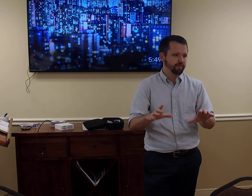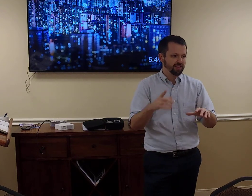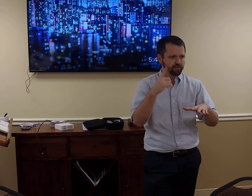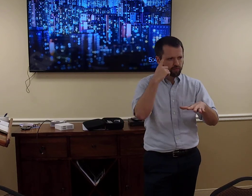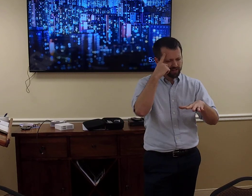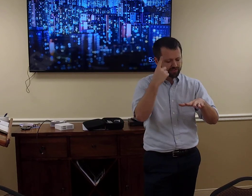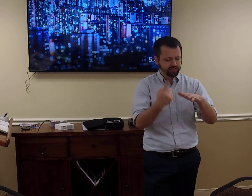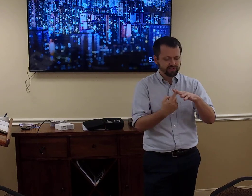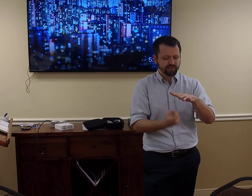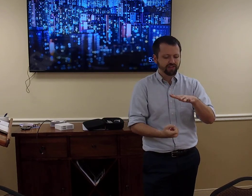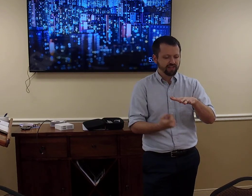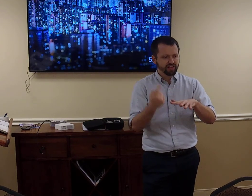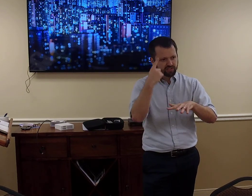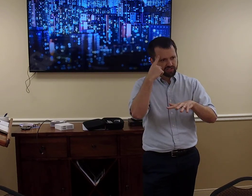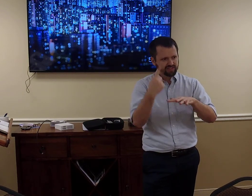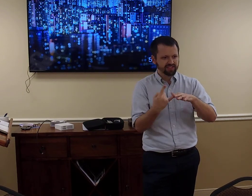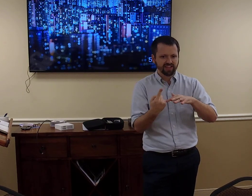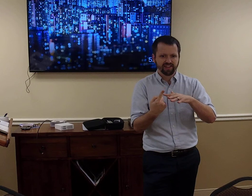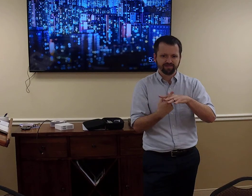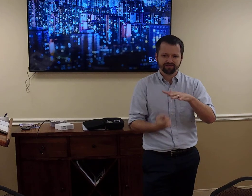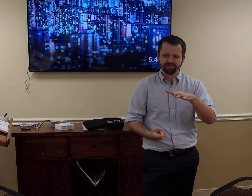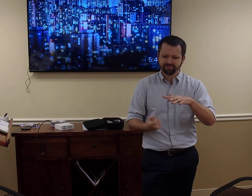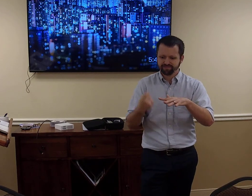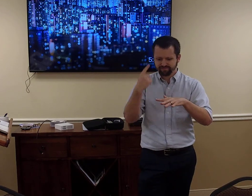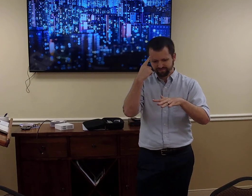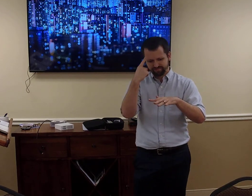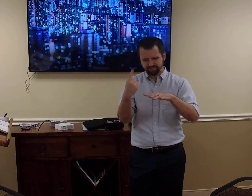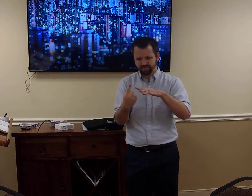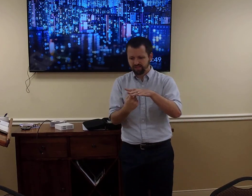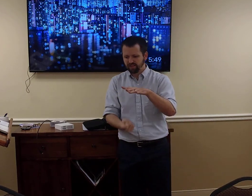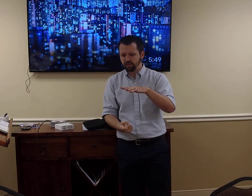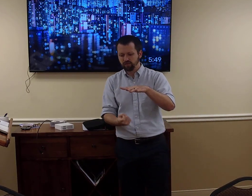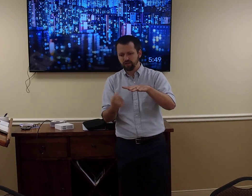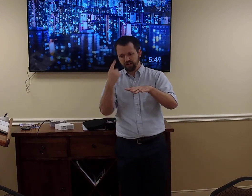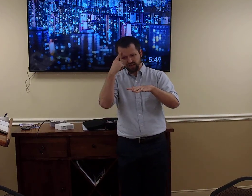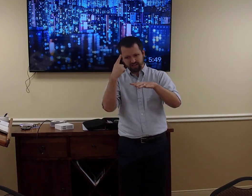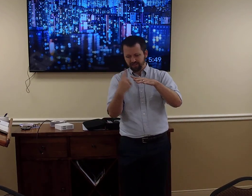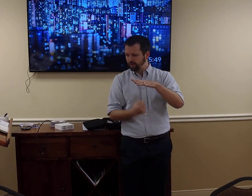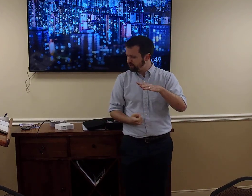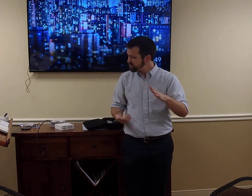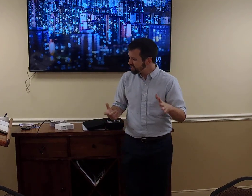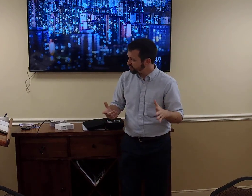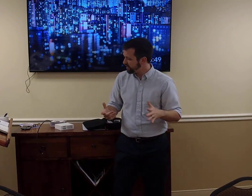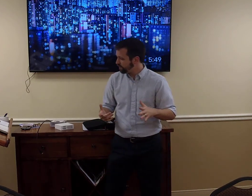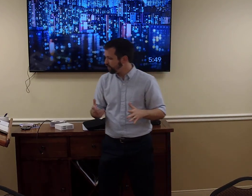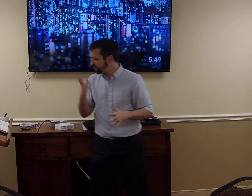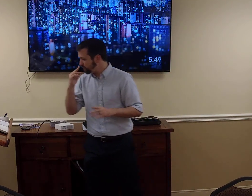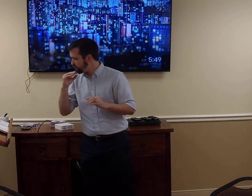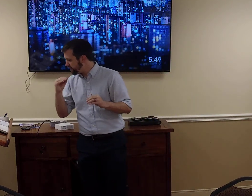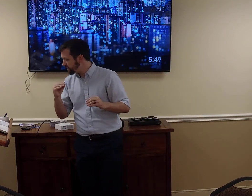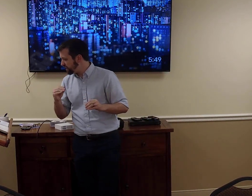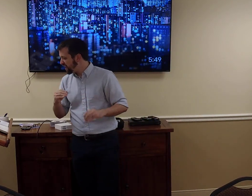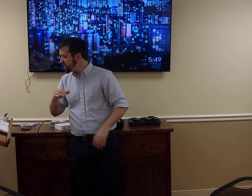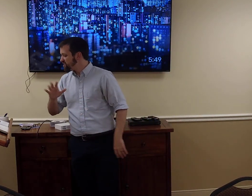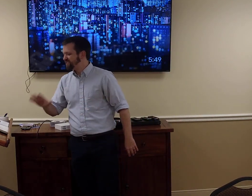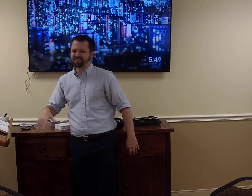this one, that's just the sign. I like it. So, yeah, there's another idiom for you. So funny none. This one's